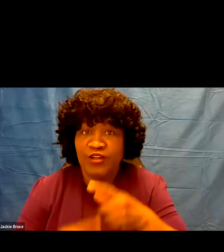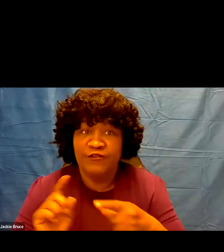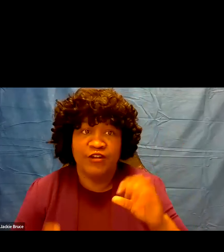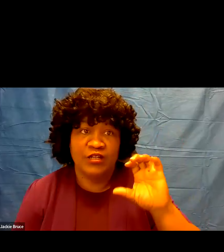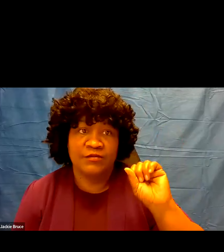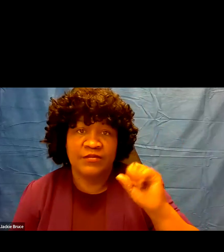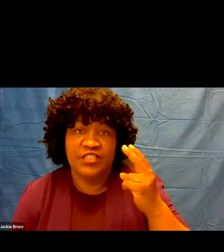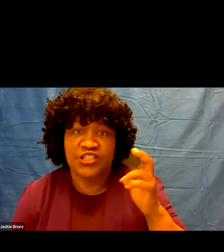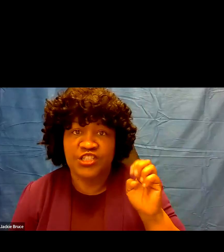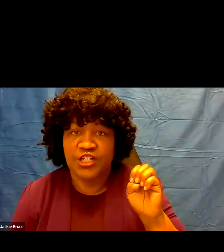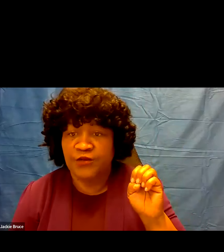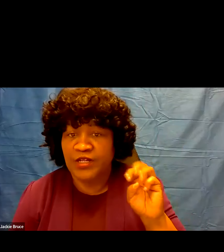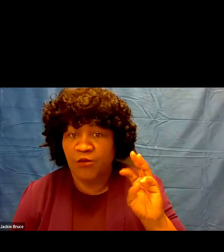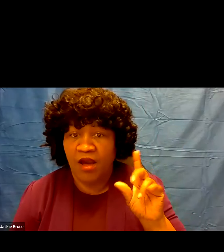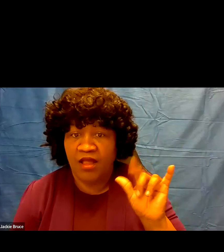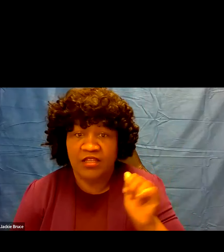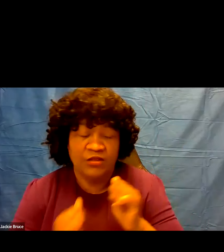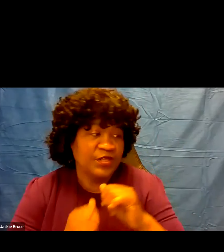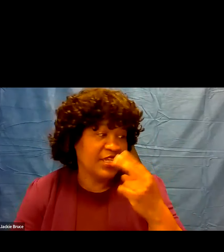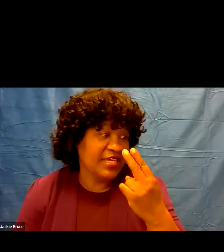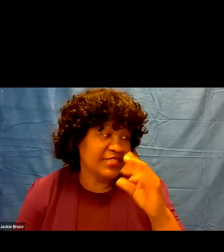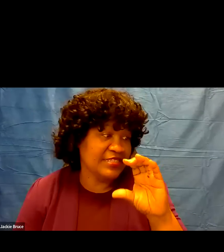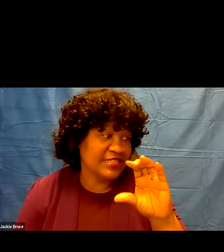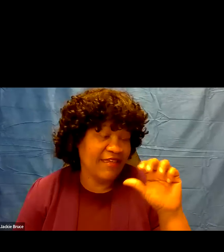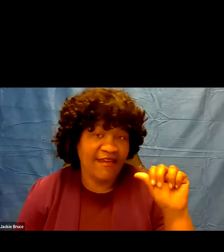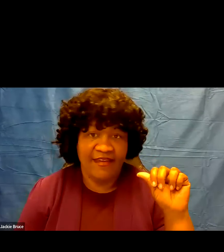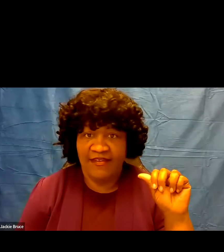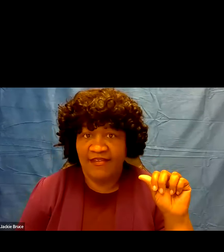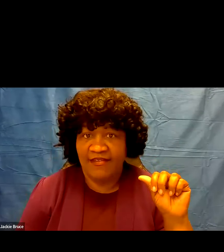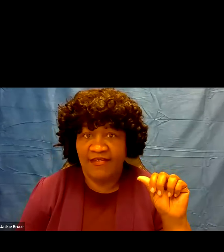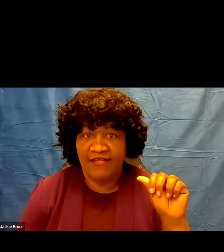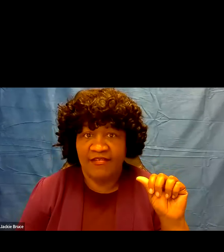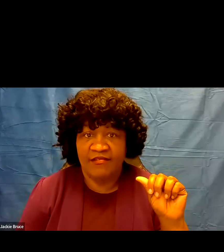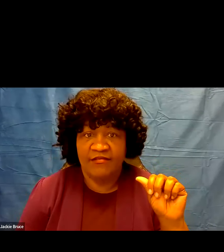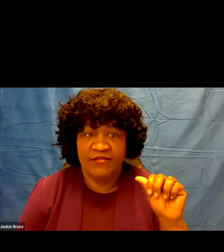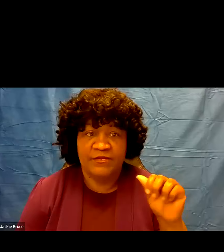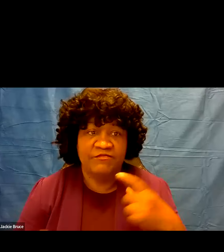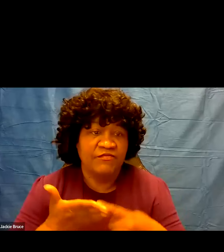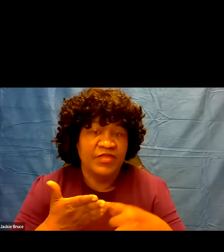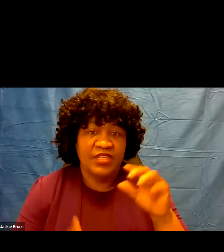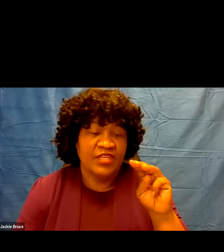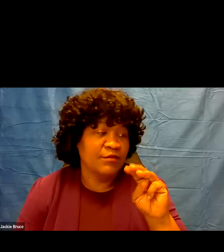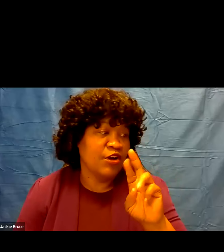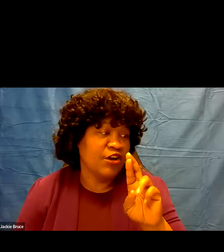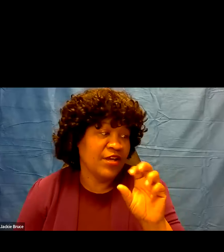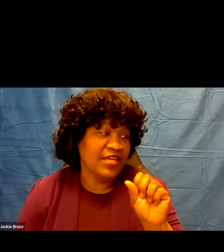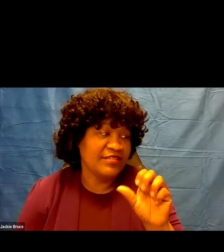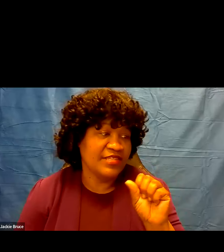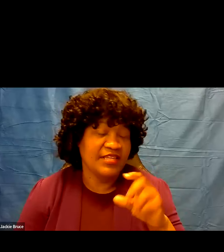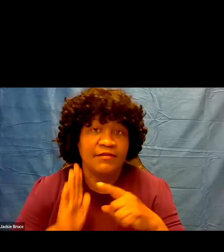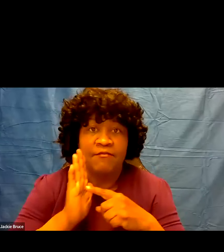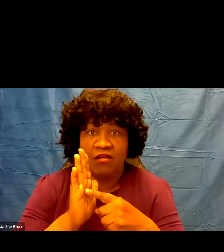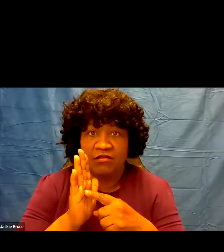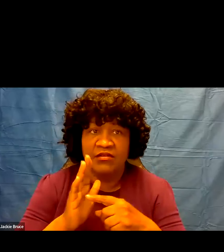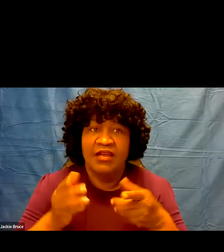Sherry Wiley with HCA about the MRSS model, which, let me remind